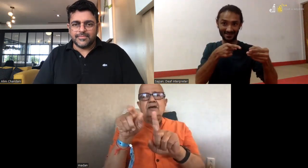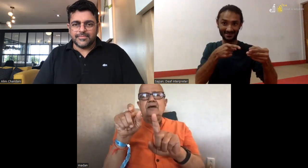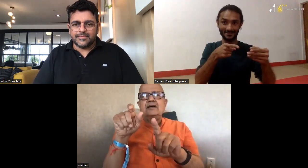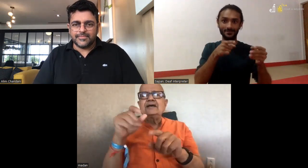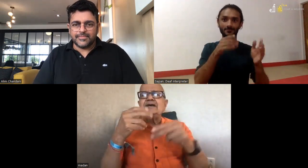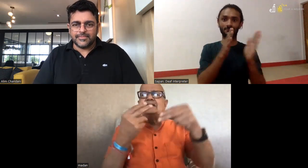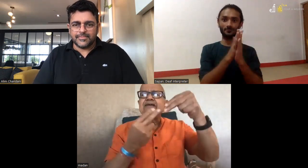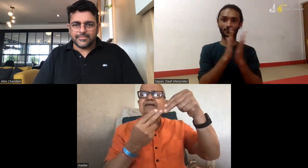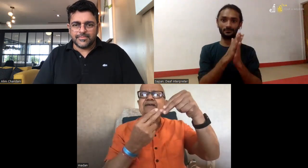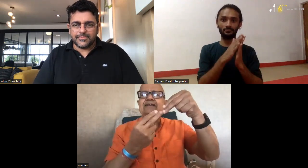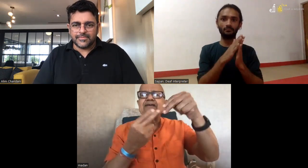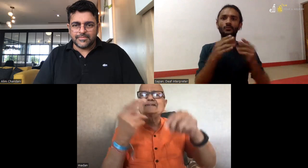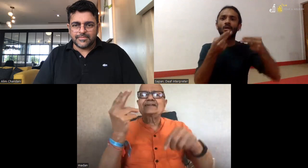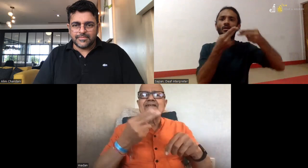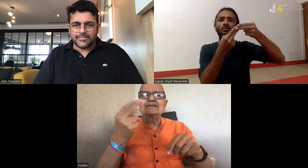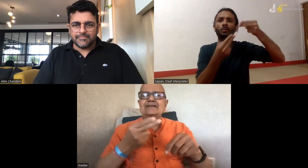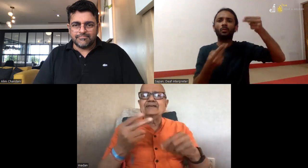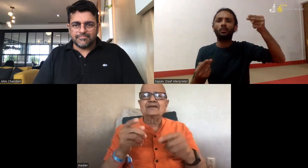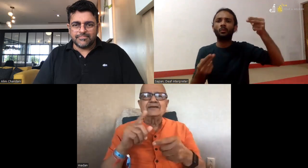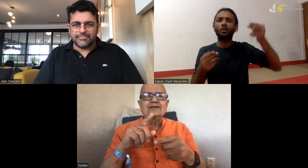well,